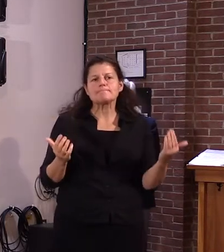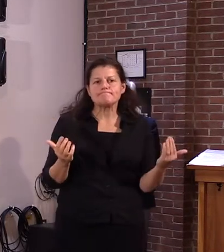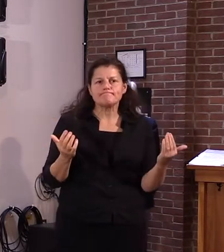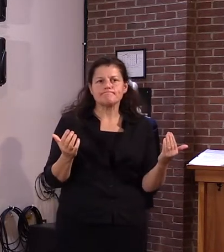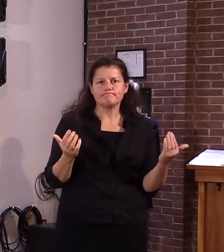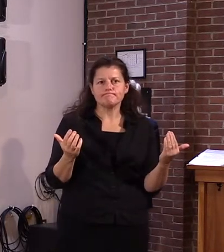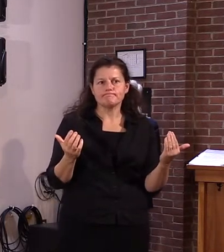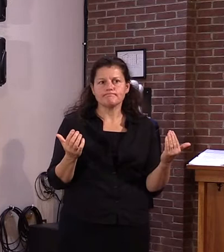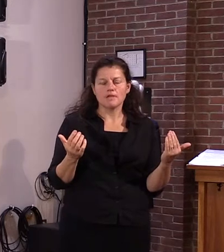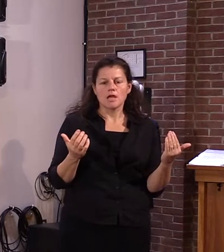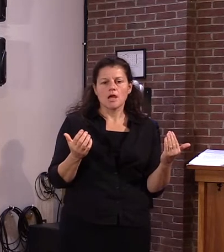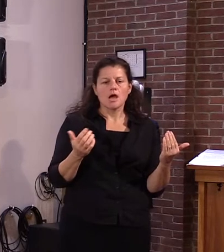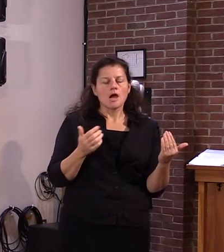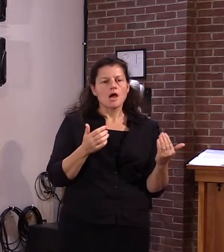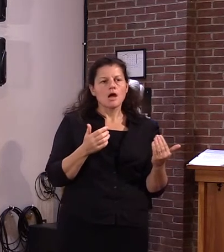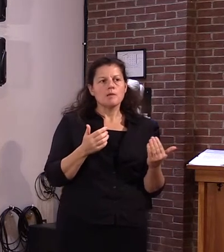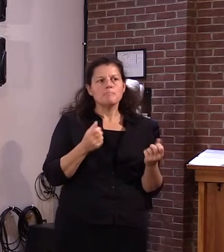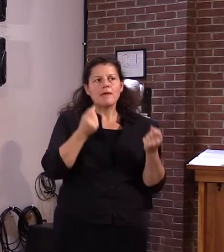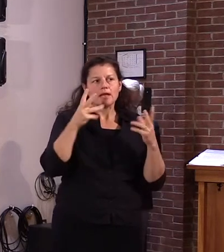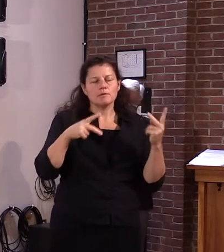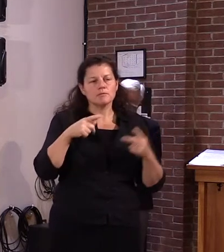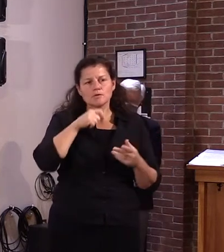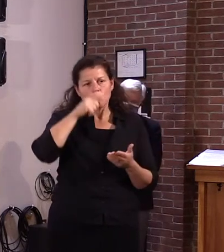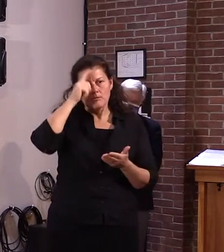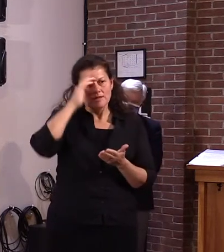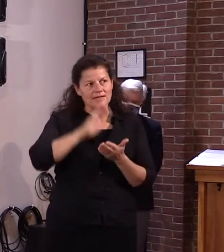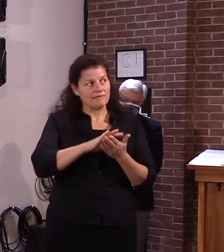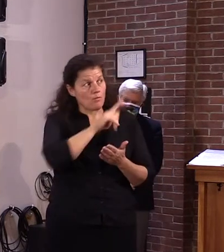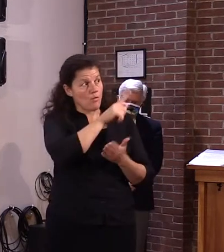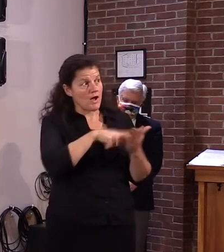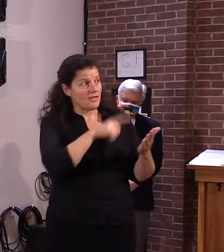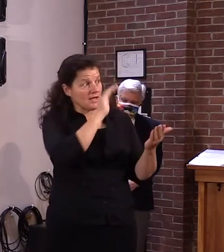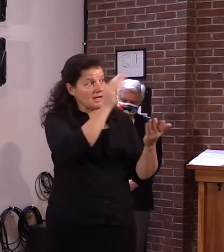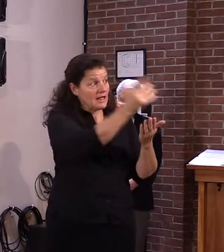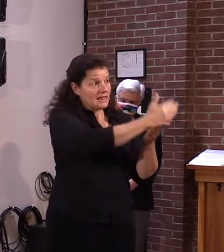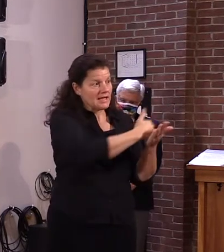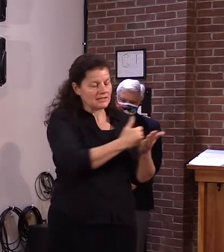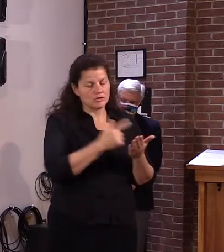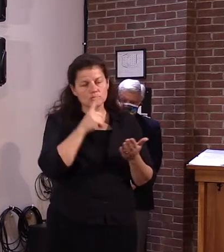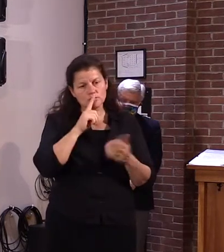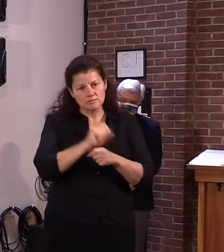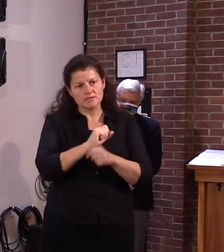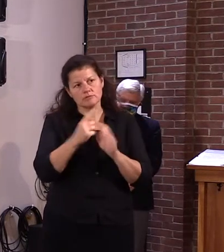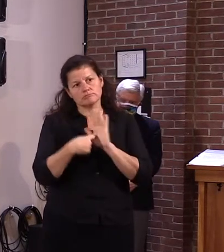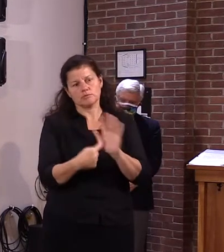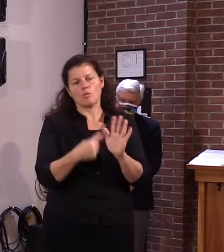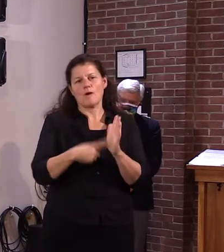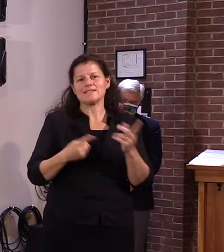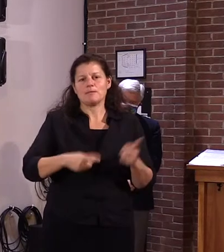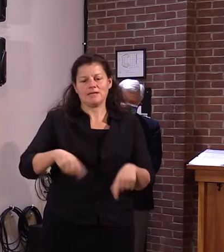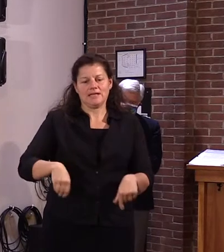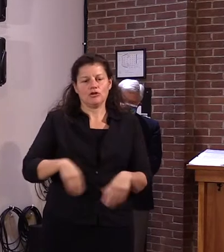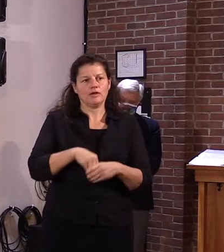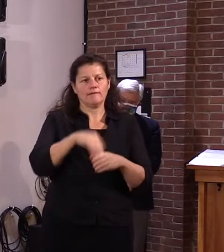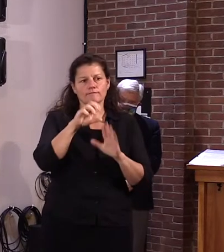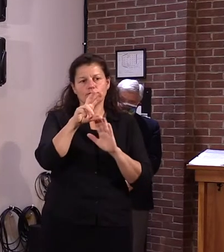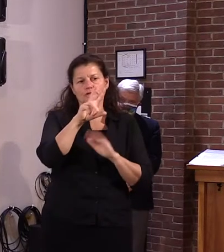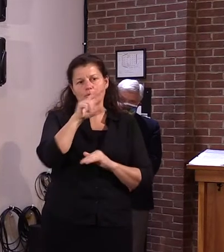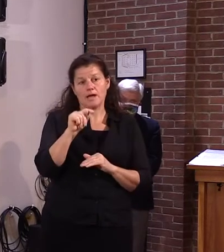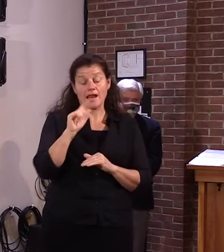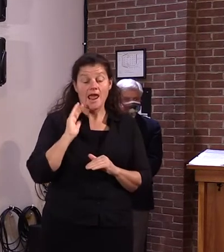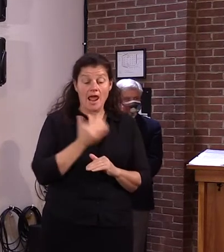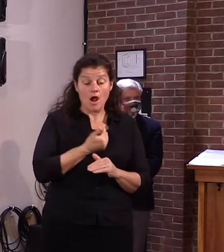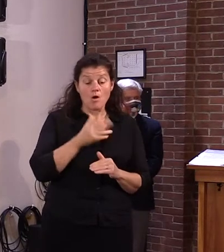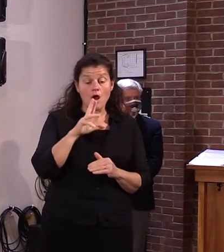and many of us don't believe, is truly reflective of the current condition in the state. So we're reporting an